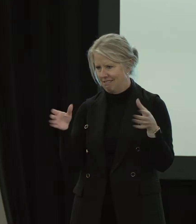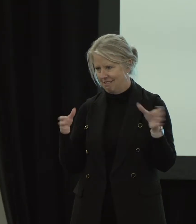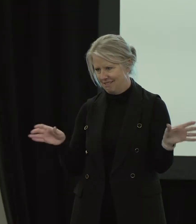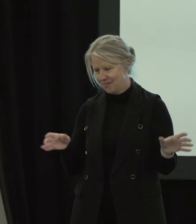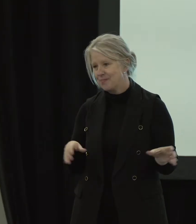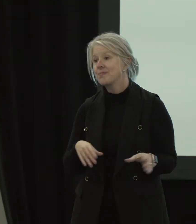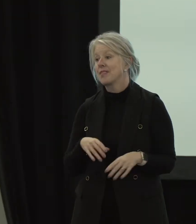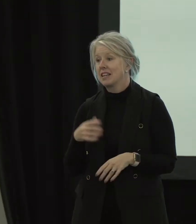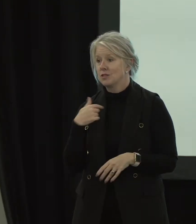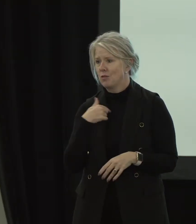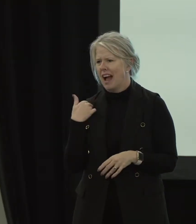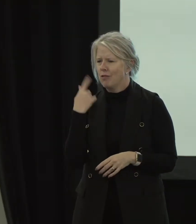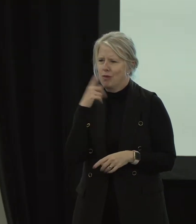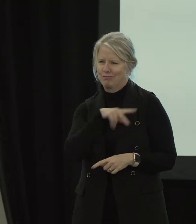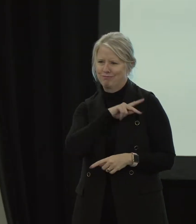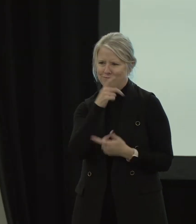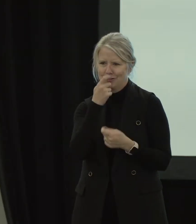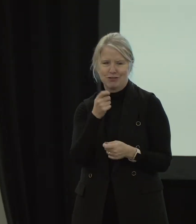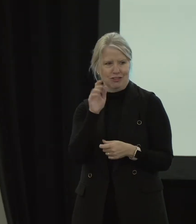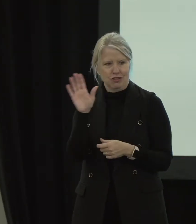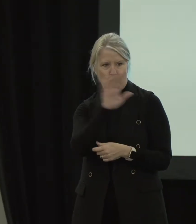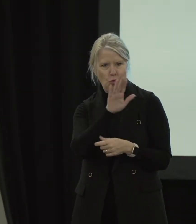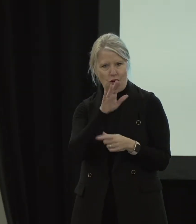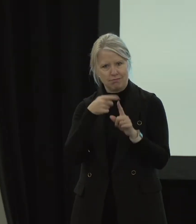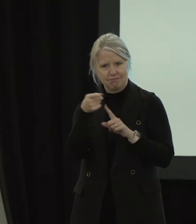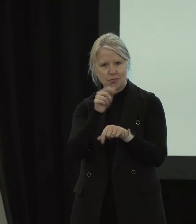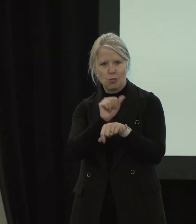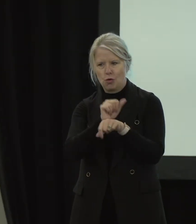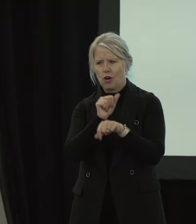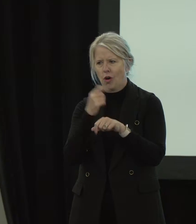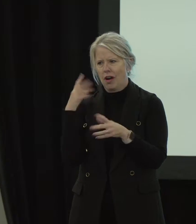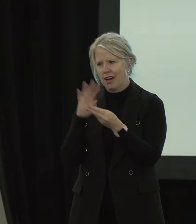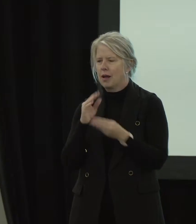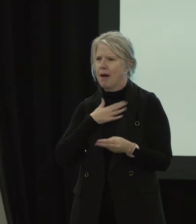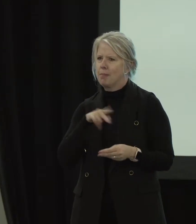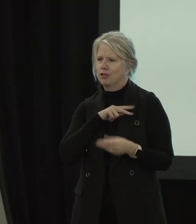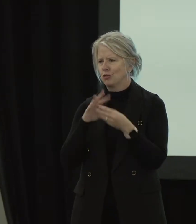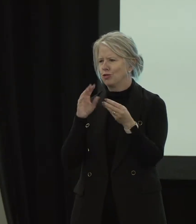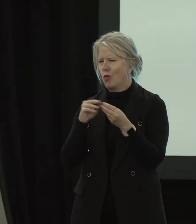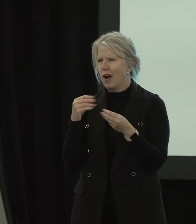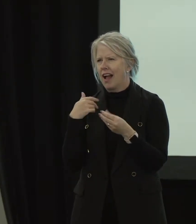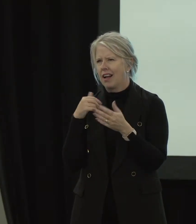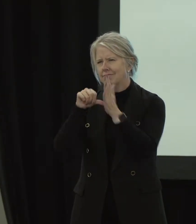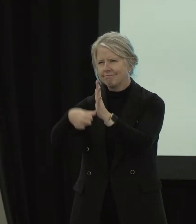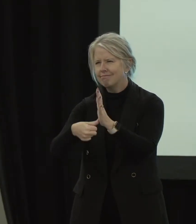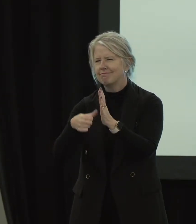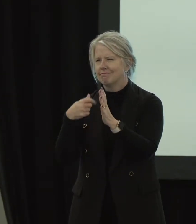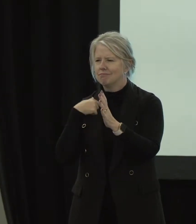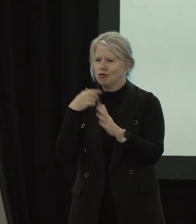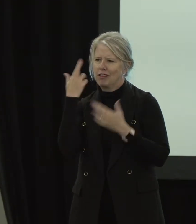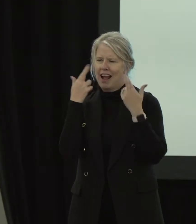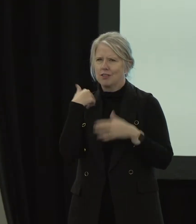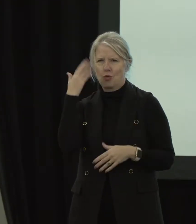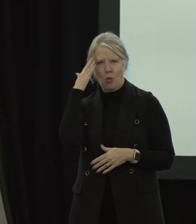personal interest and connection with the work you do, and I wanted to tell you about it to underscore how important I